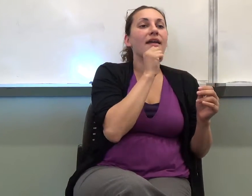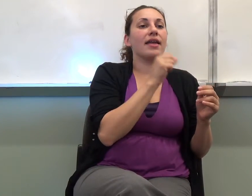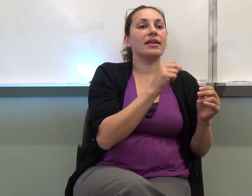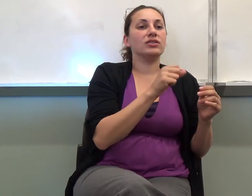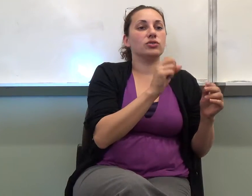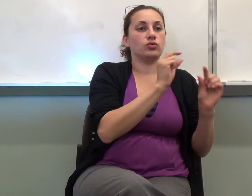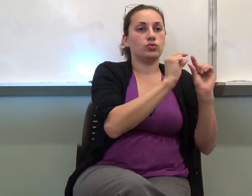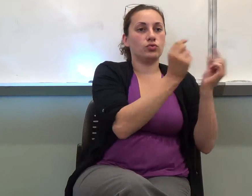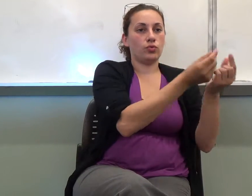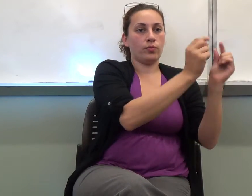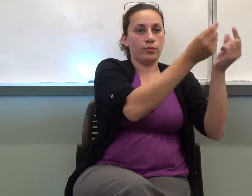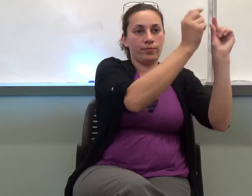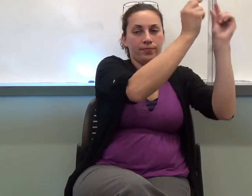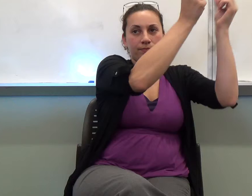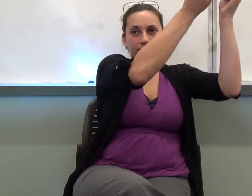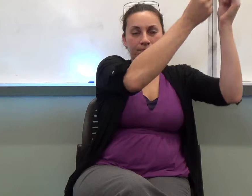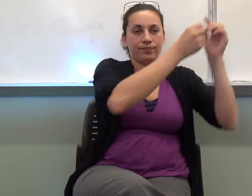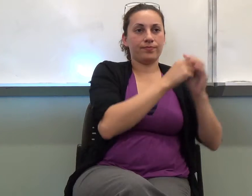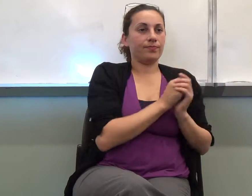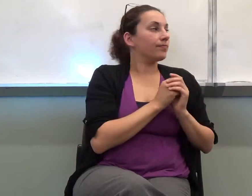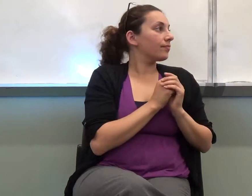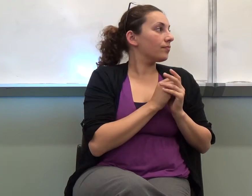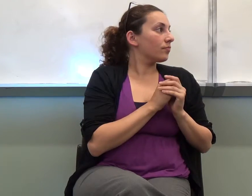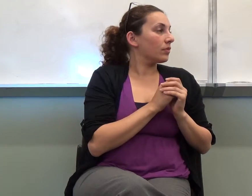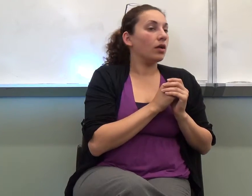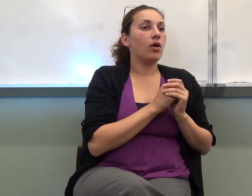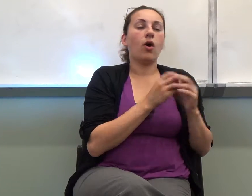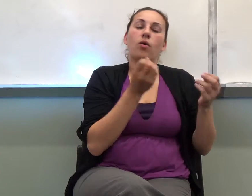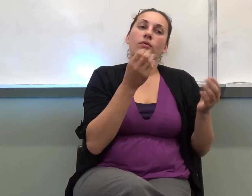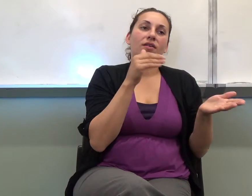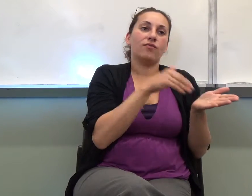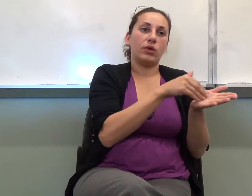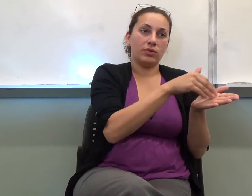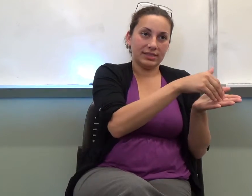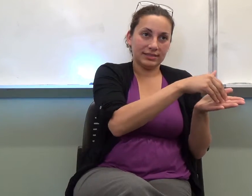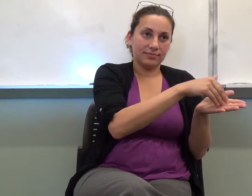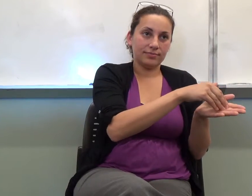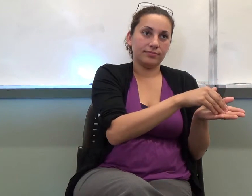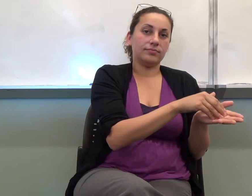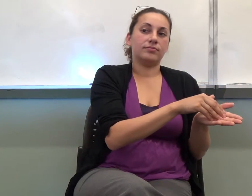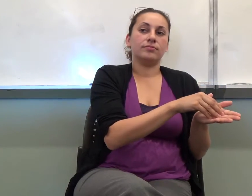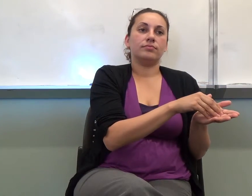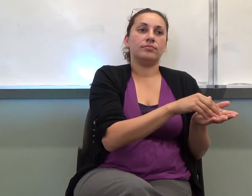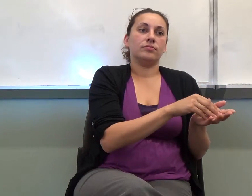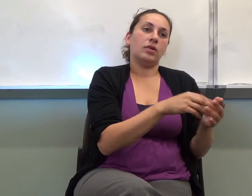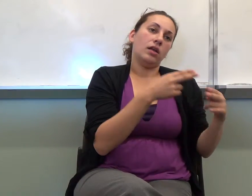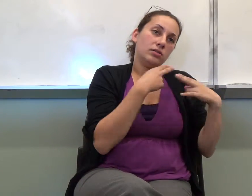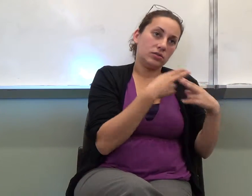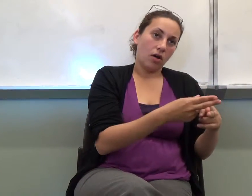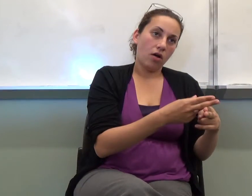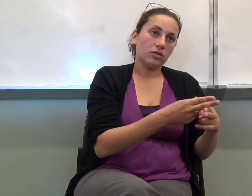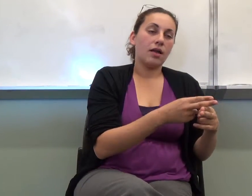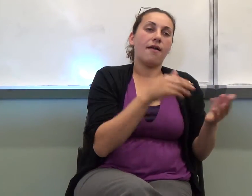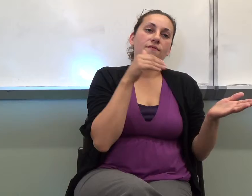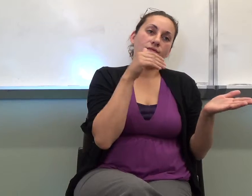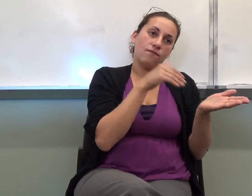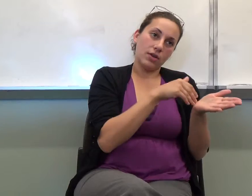will be Age group? the frequency. Yeah. That's why it's called a frequency distribution. You're looking